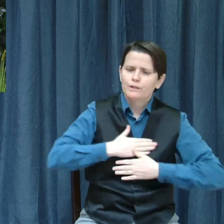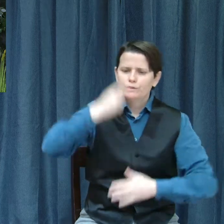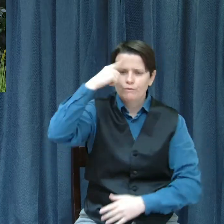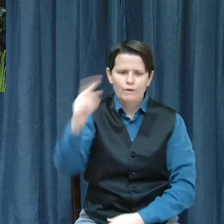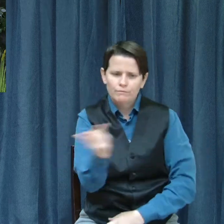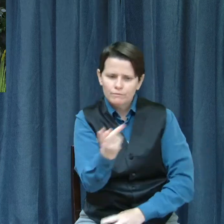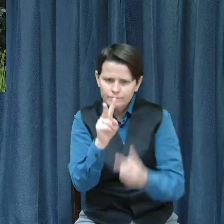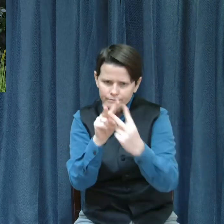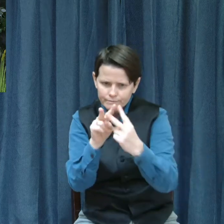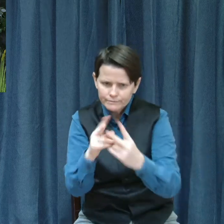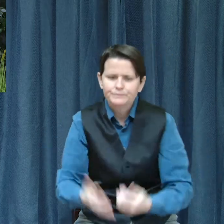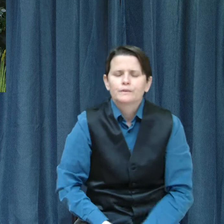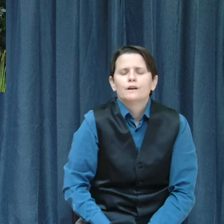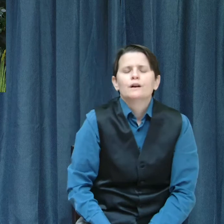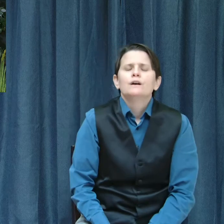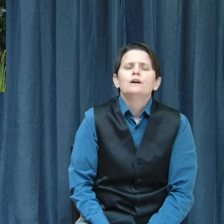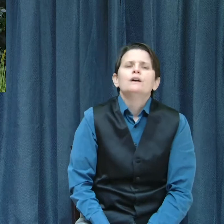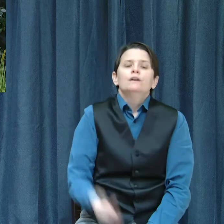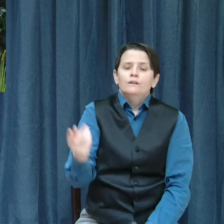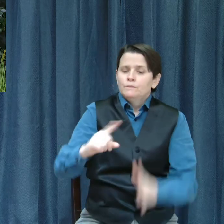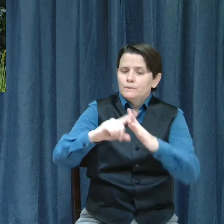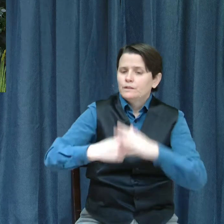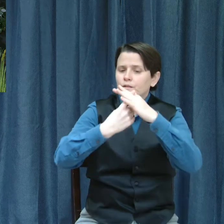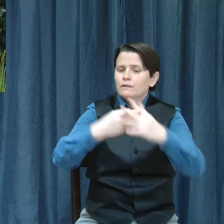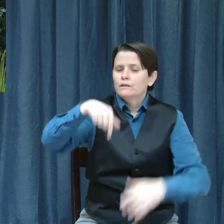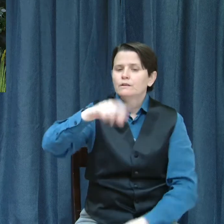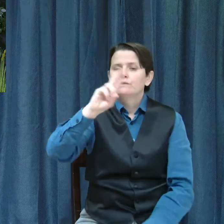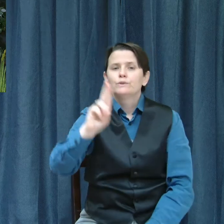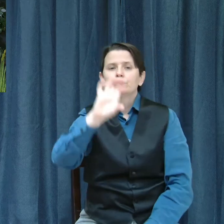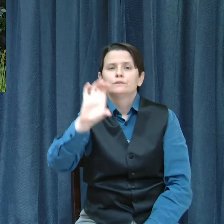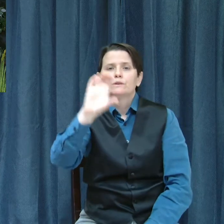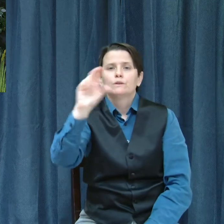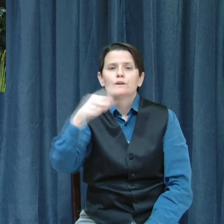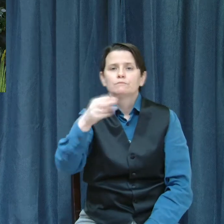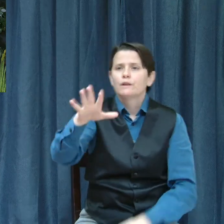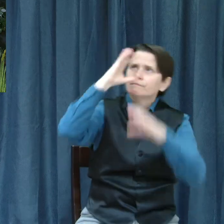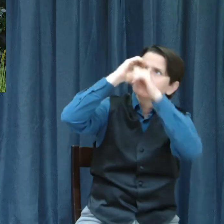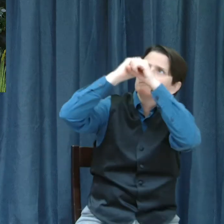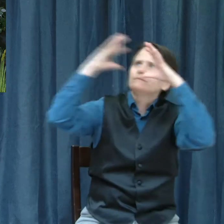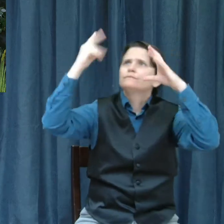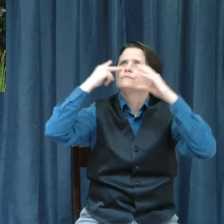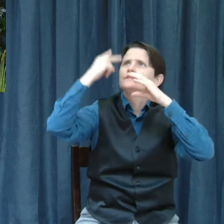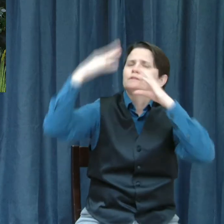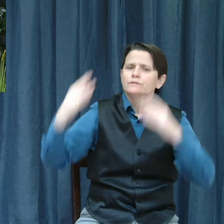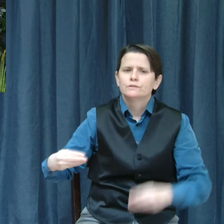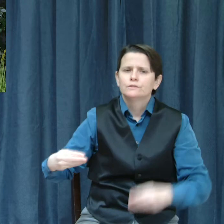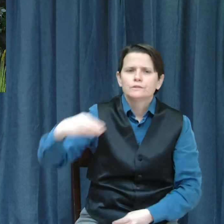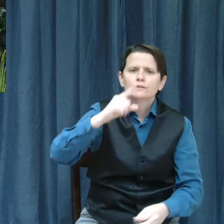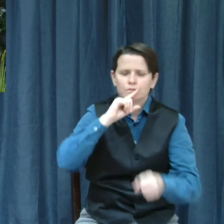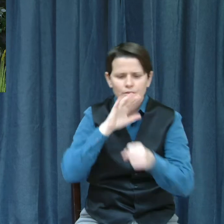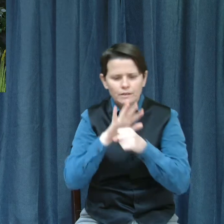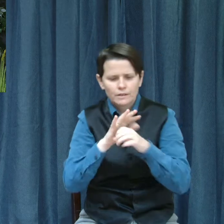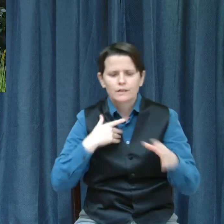couple. From the very beginning of Unity Church of the Hills, their vision, generosity, dedication, and hard work, along